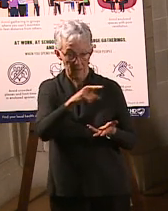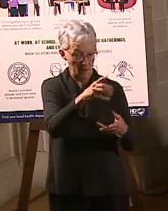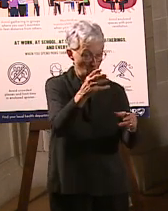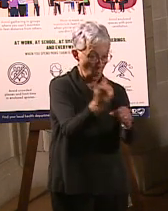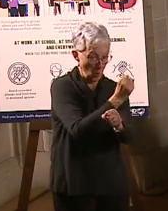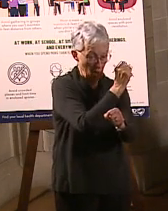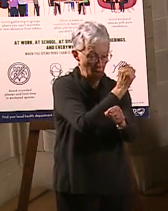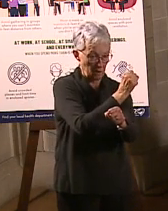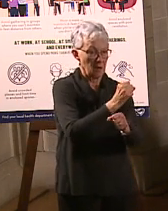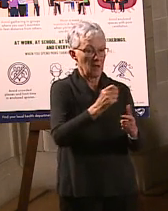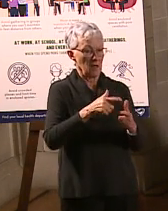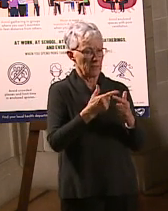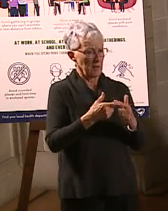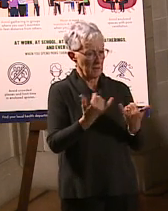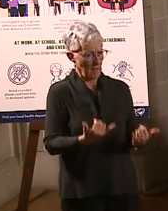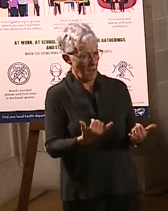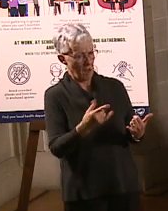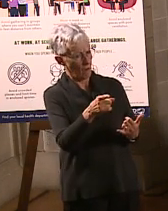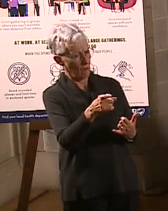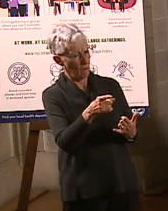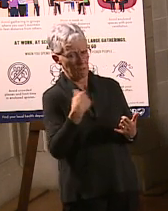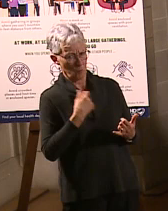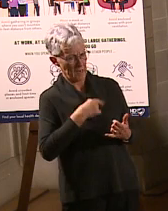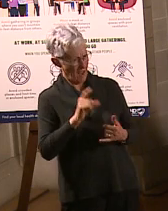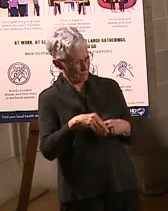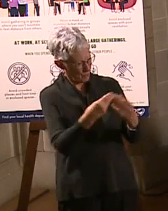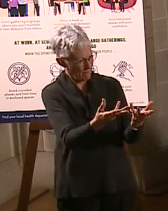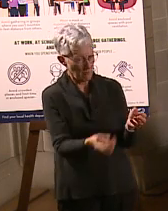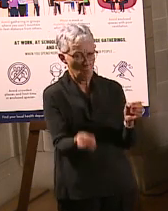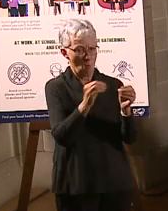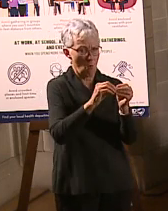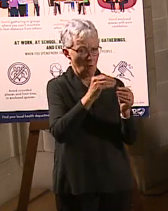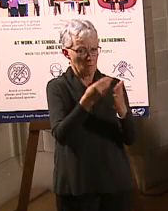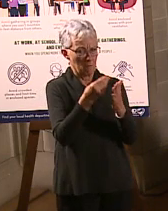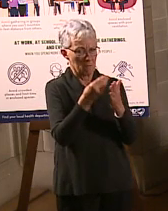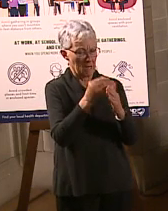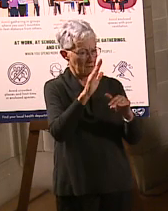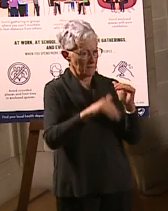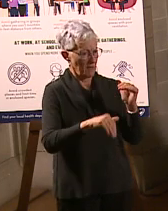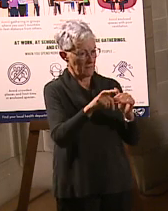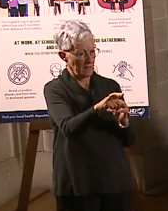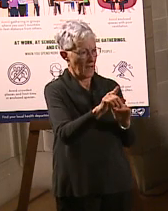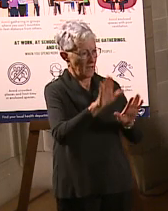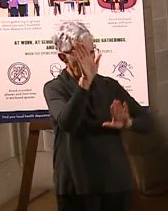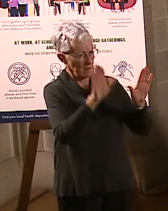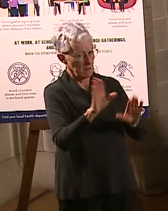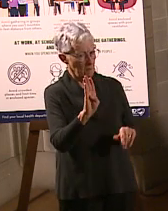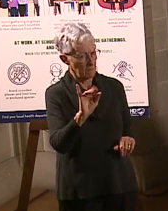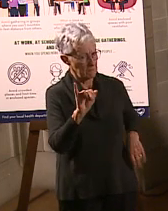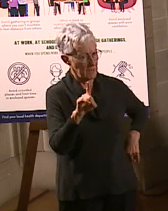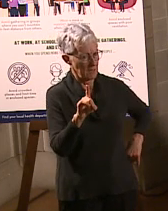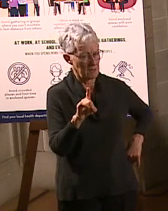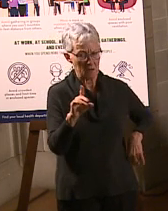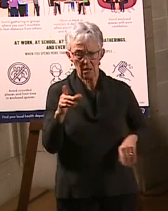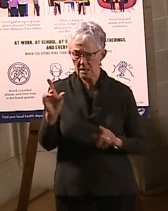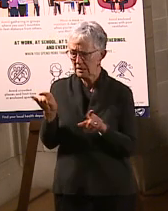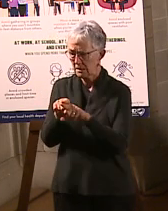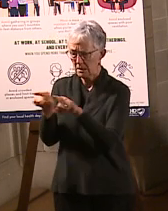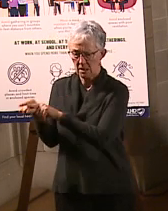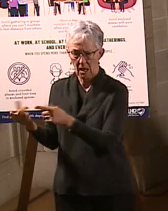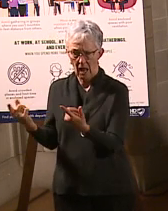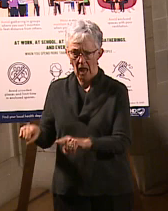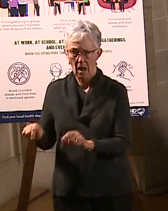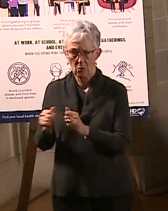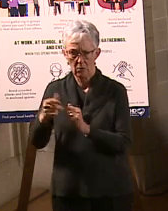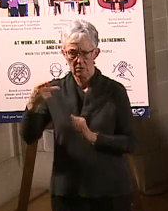of an unusual case. You know, first of all, this happened with Promise Ship, the previous provider, where they came back and asked for more money to be able to take